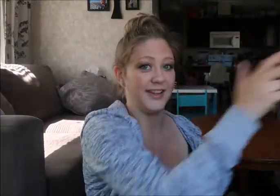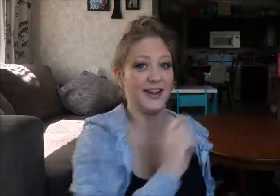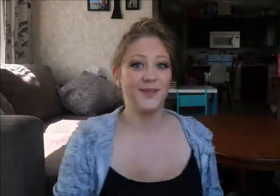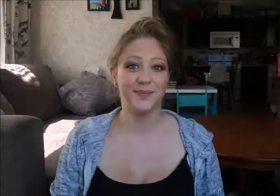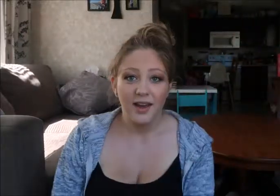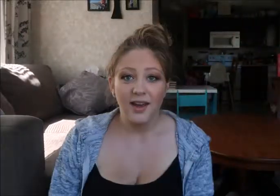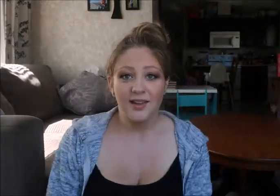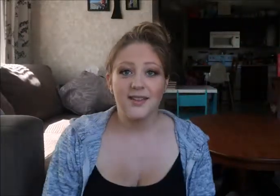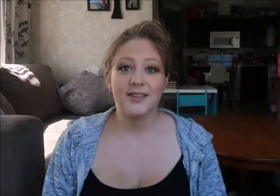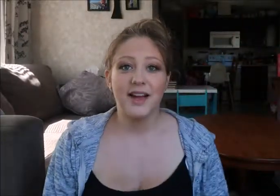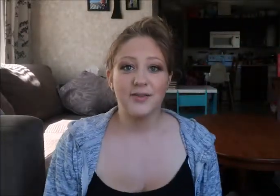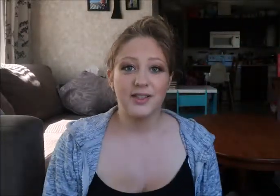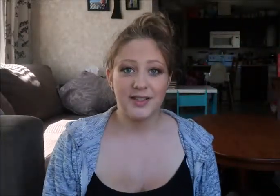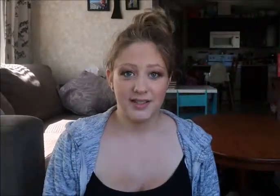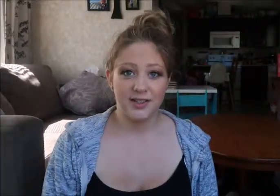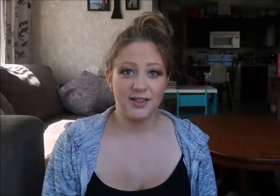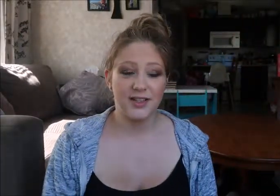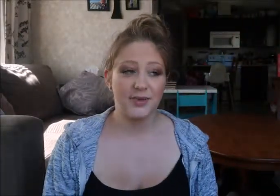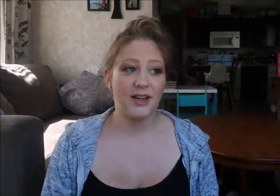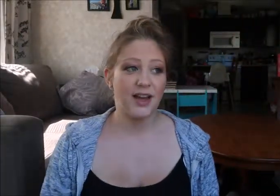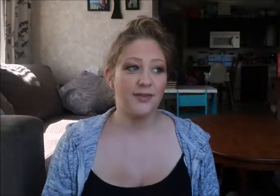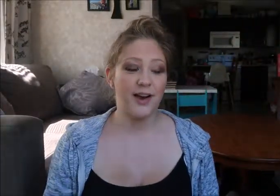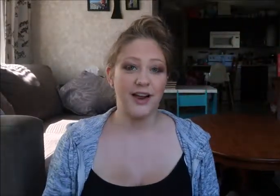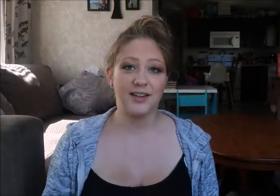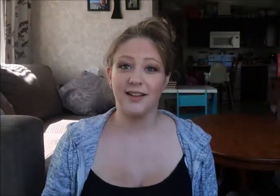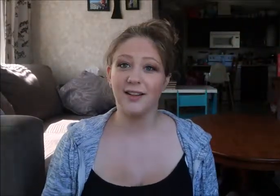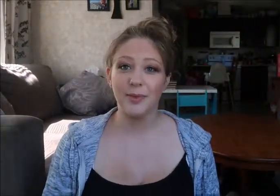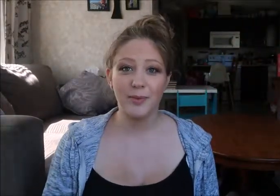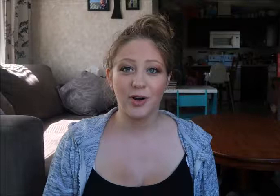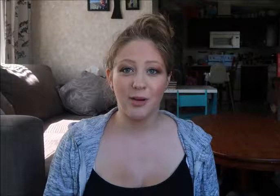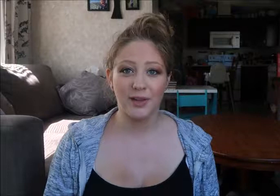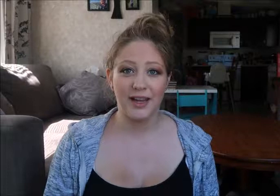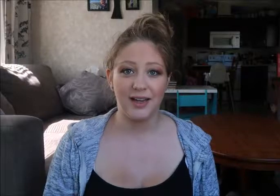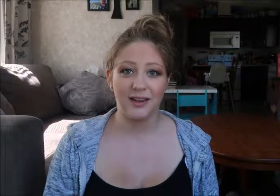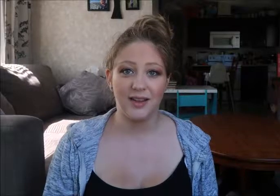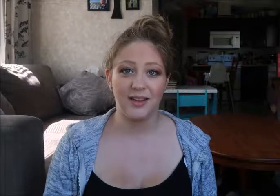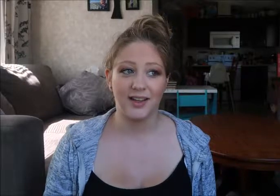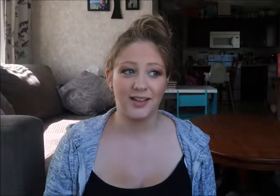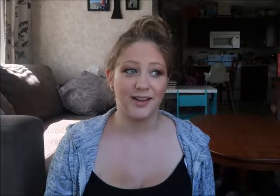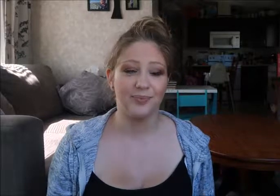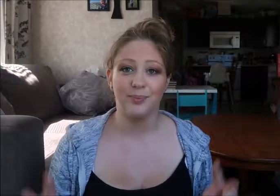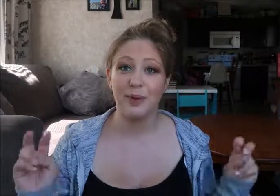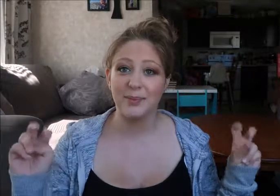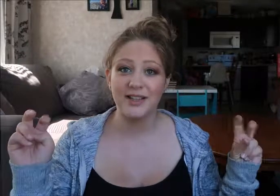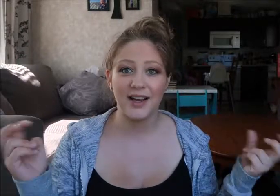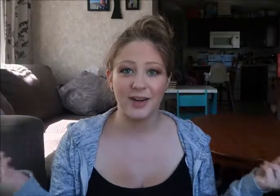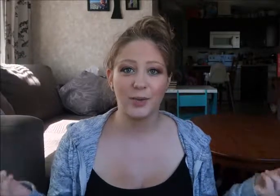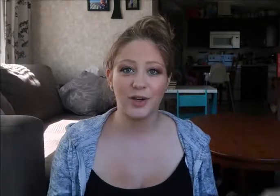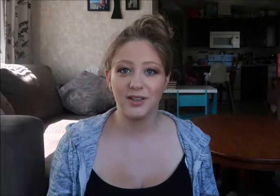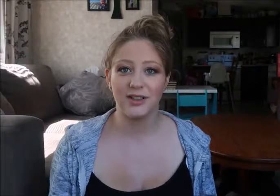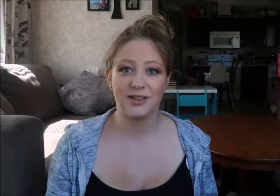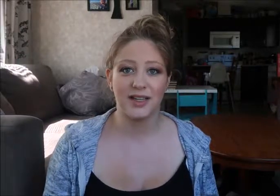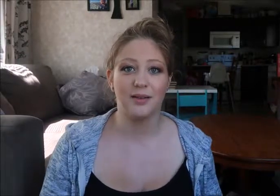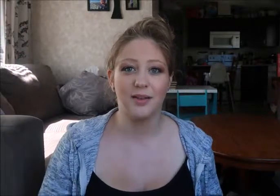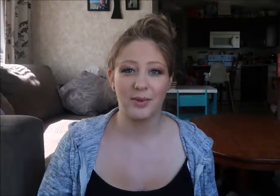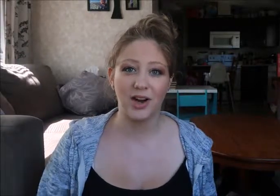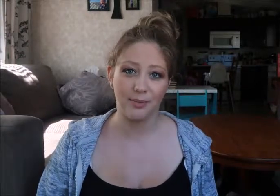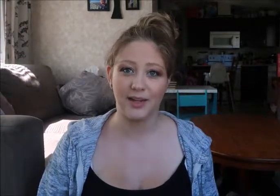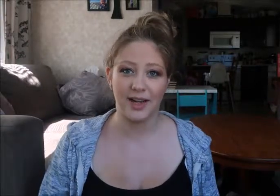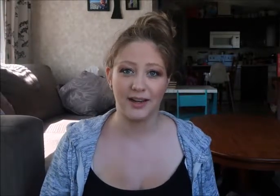there. And then the sign for sister, this one I find a little bit more complicated in like the baby sign world. It's like a little bit complicated